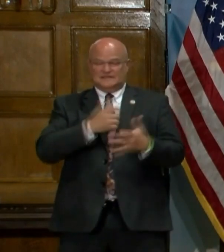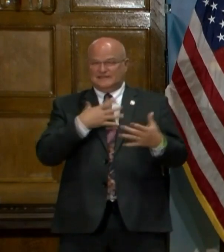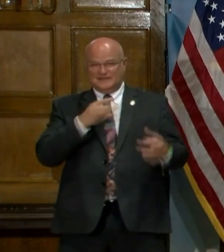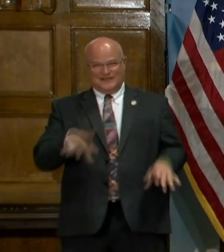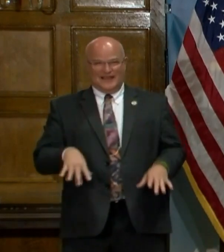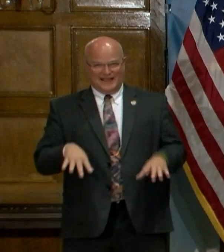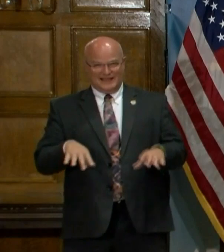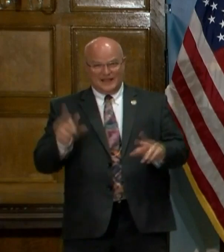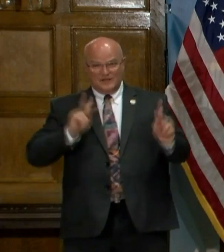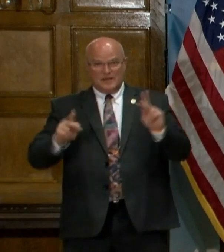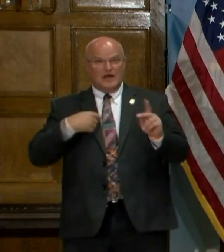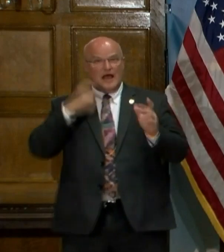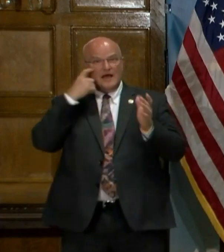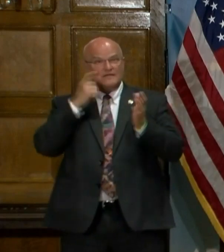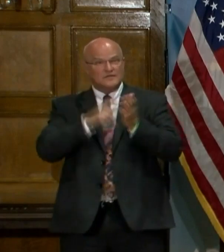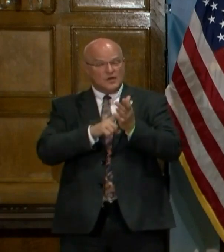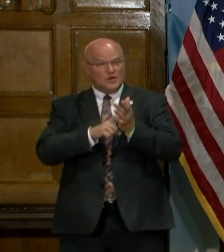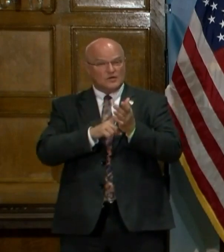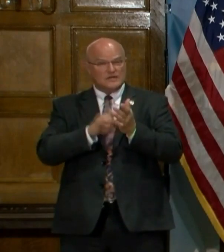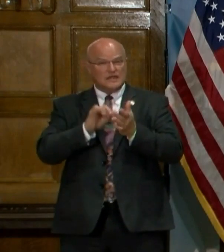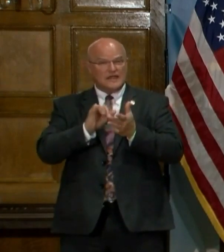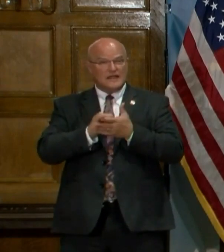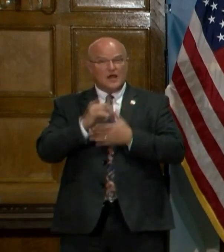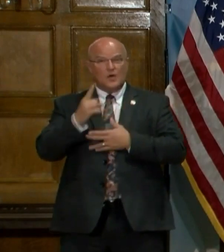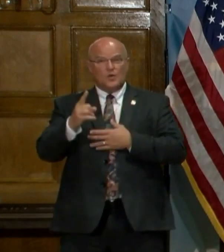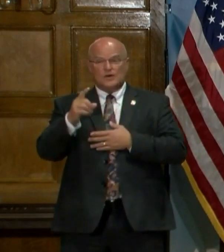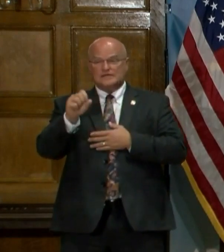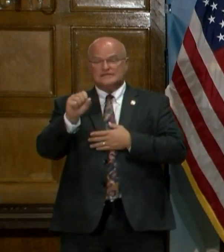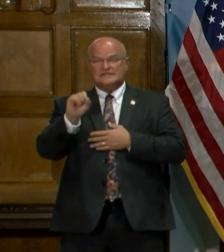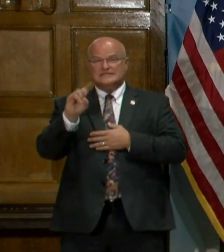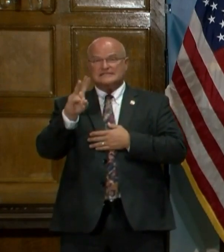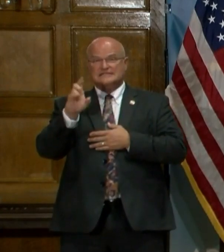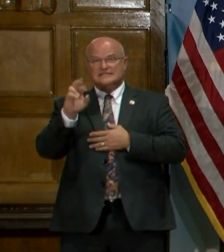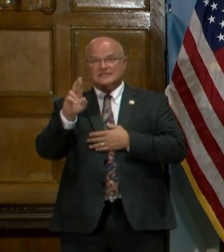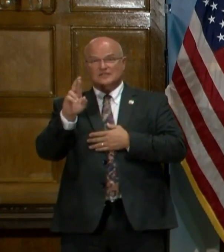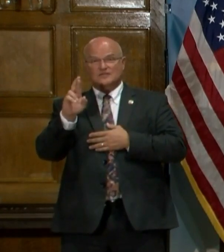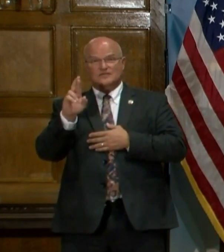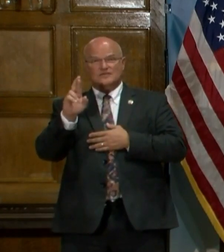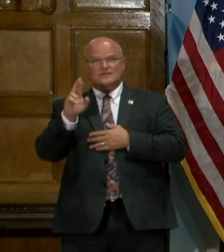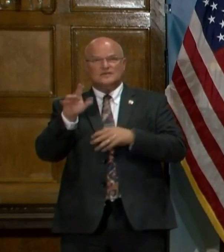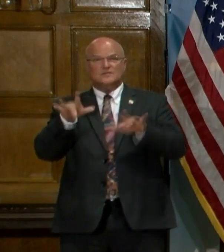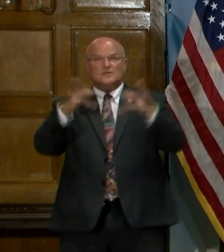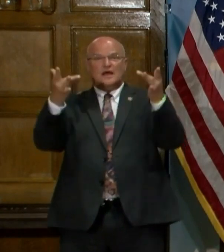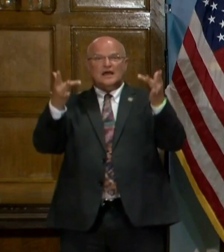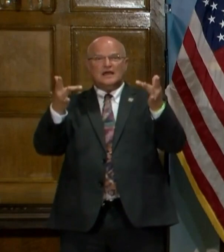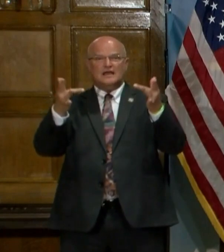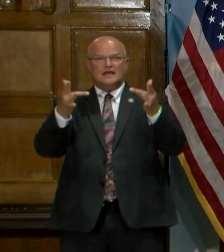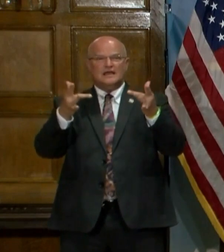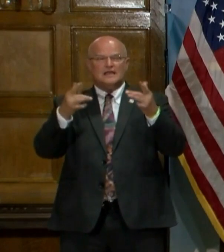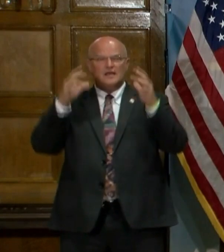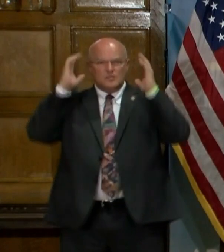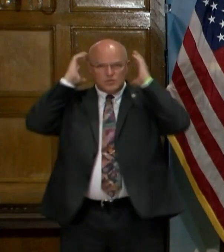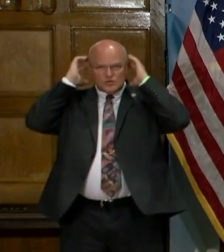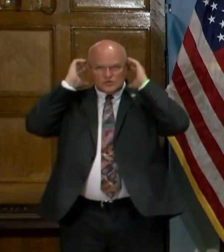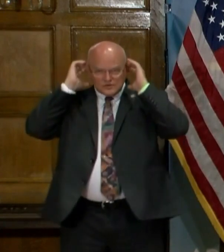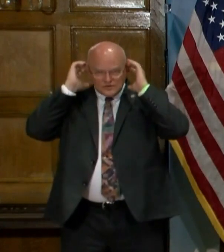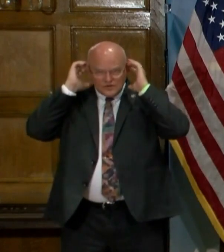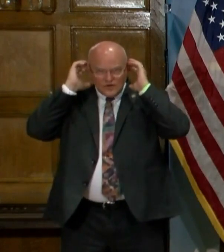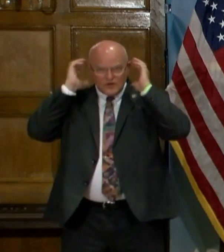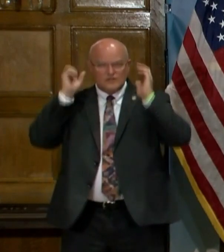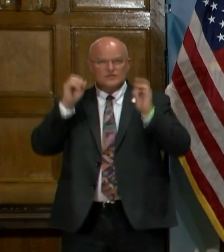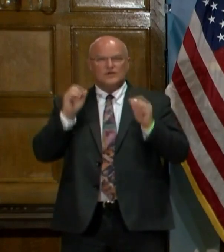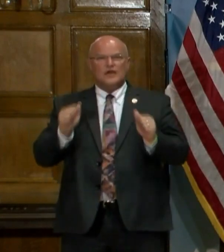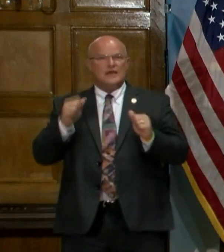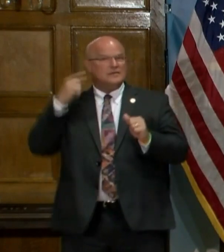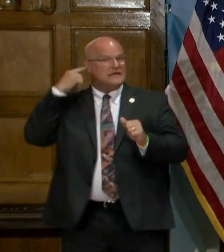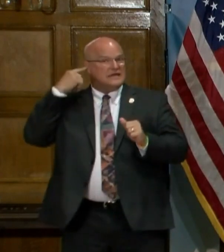included, but I have noticed that one silver lining is sort of pulls your ears forward, and so